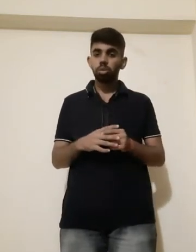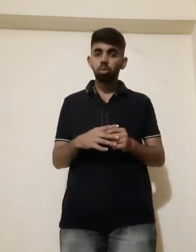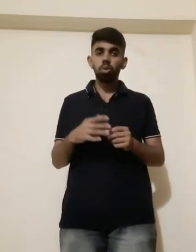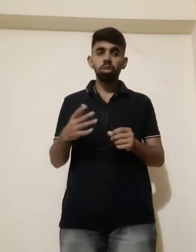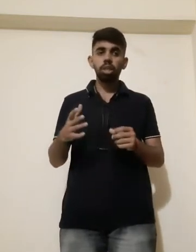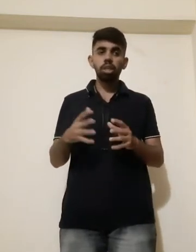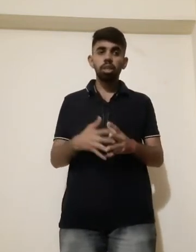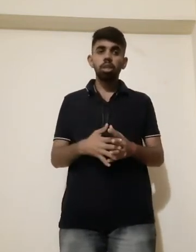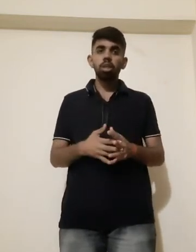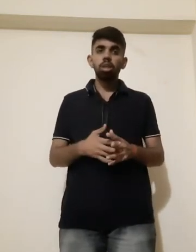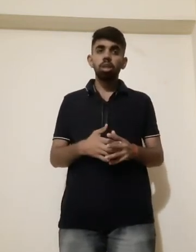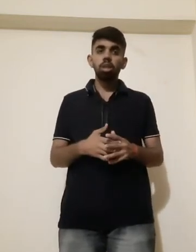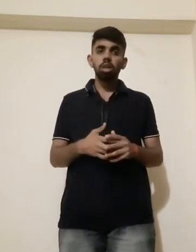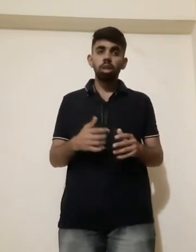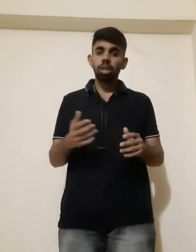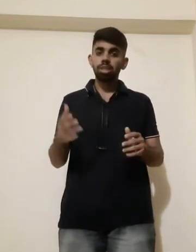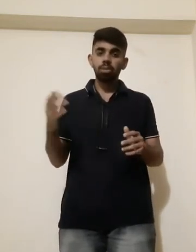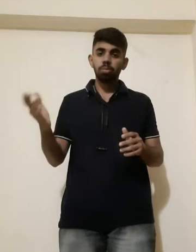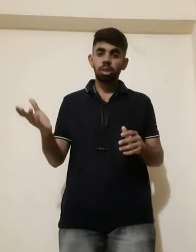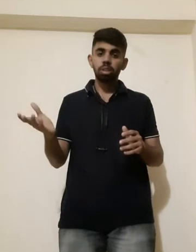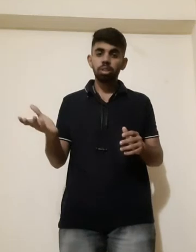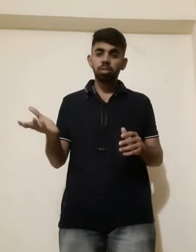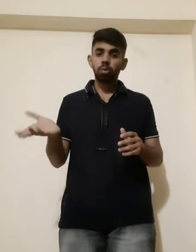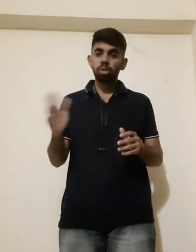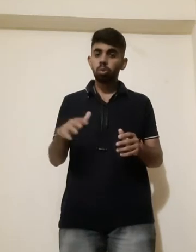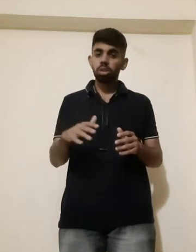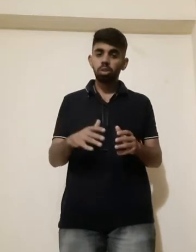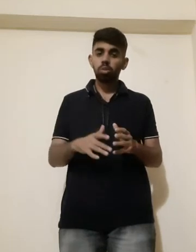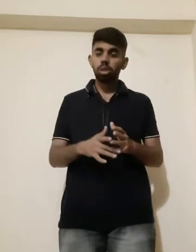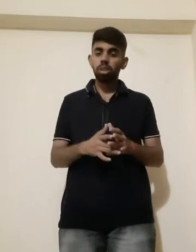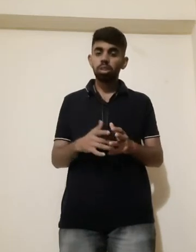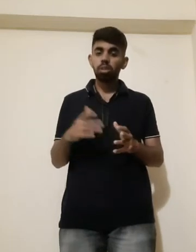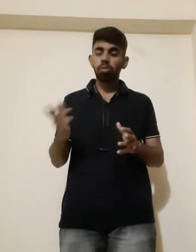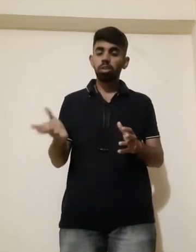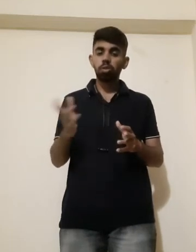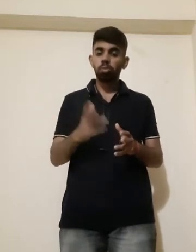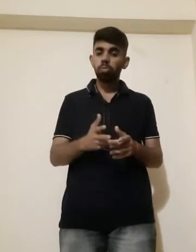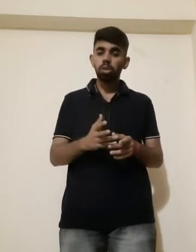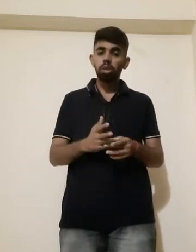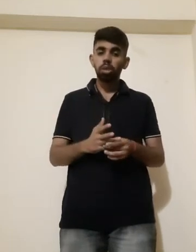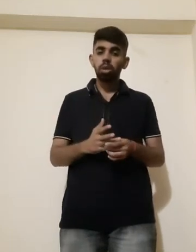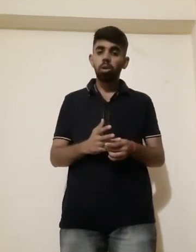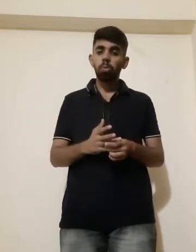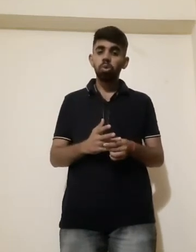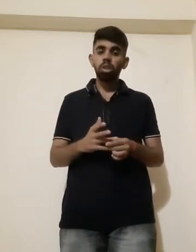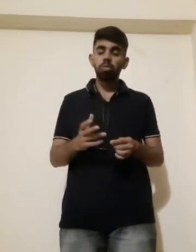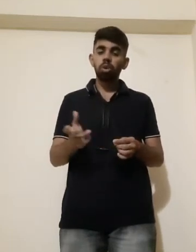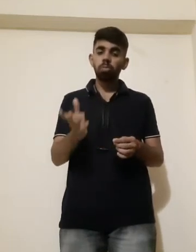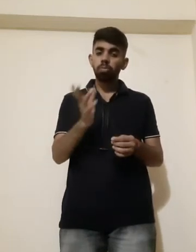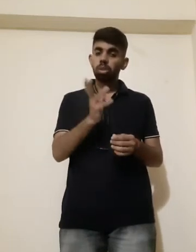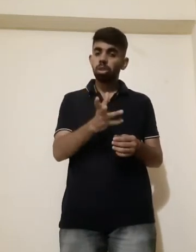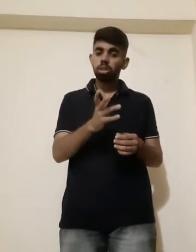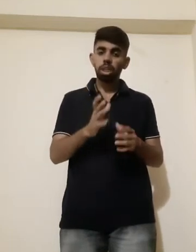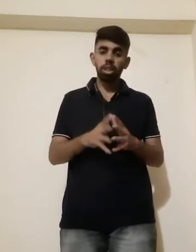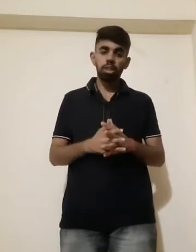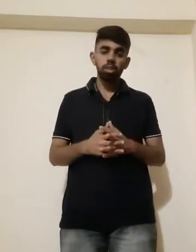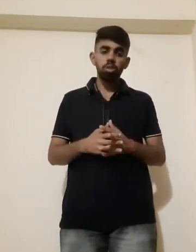So non-static as same as vice versa, or it is different from oppositely from static.